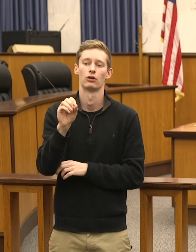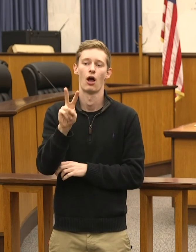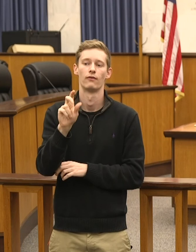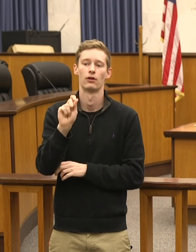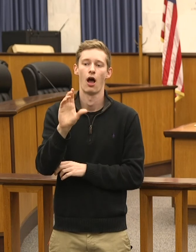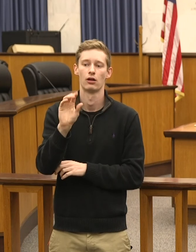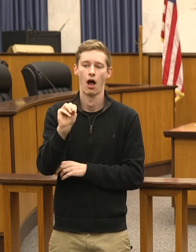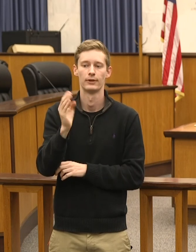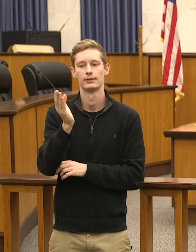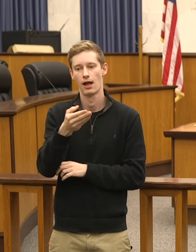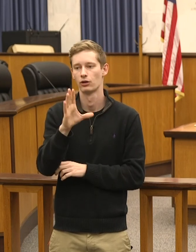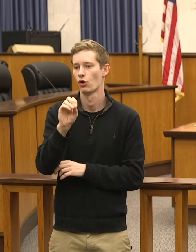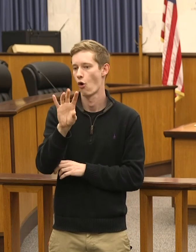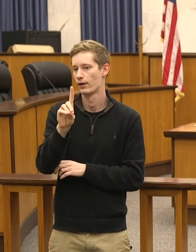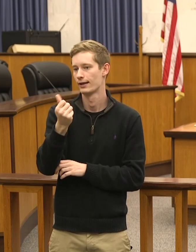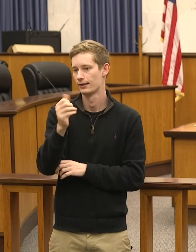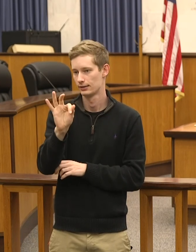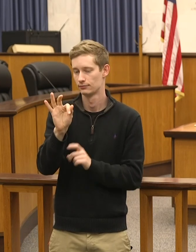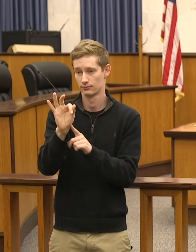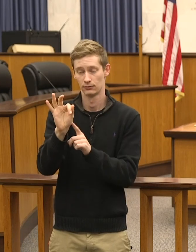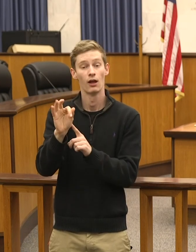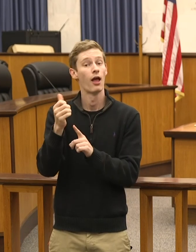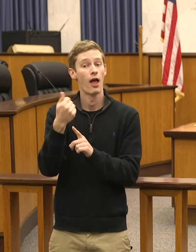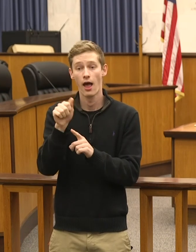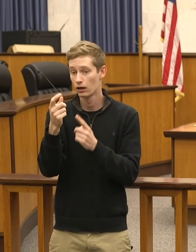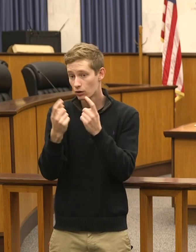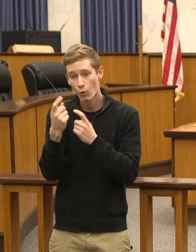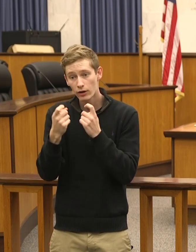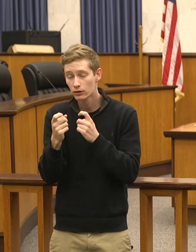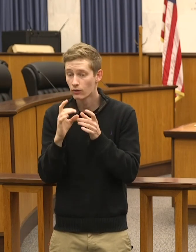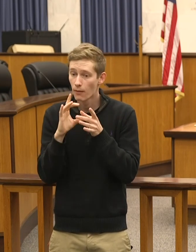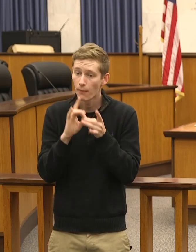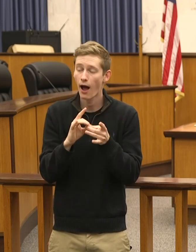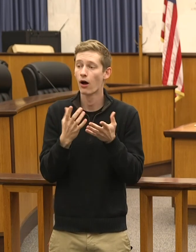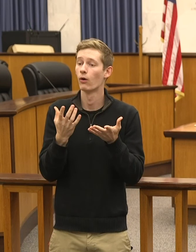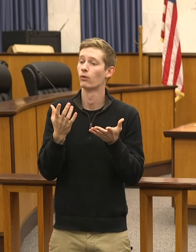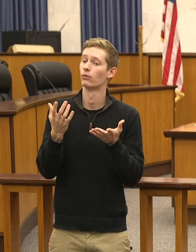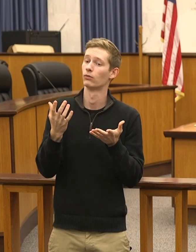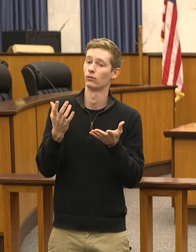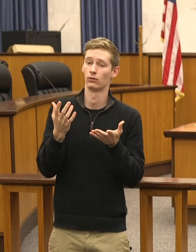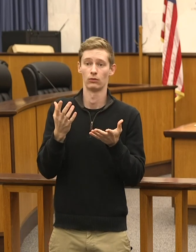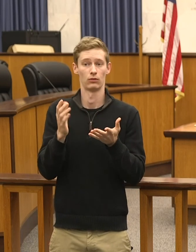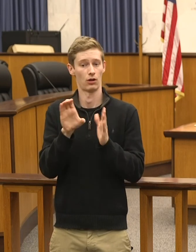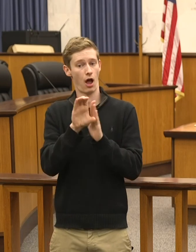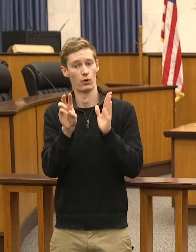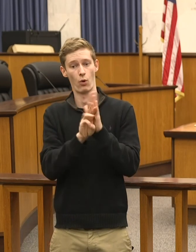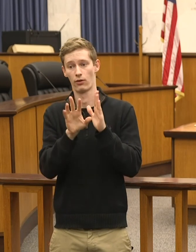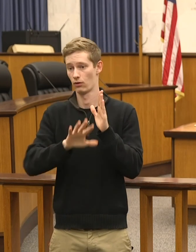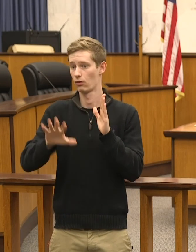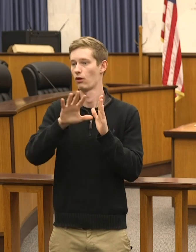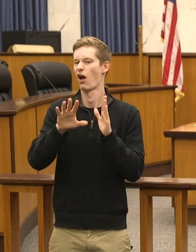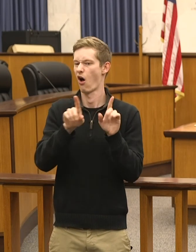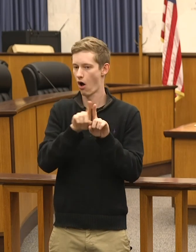richmondgov.com/COVID-19. And if you have any questions about the status of the Commonwealth, but also the